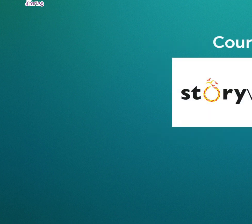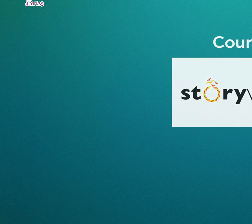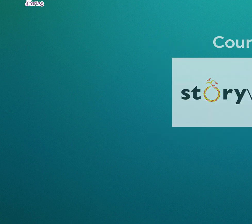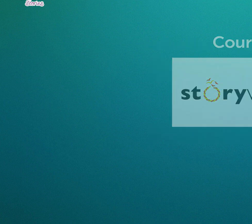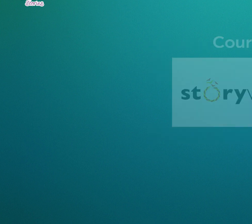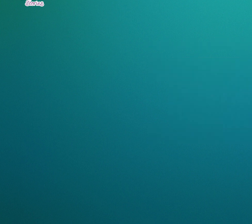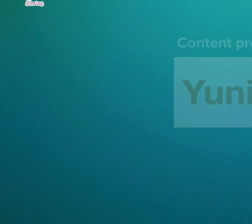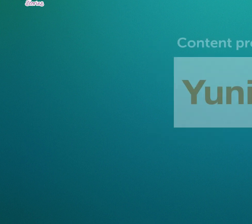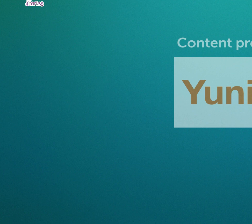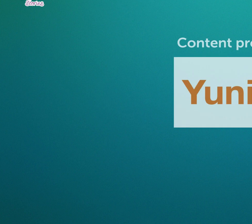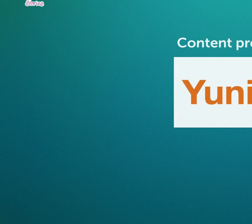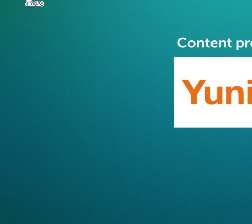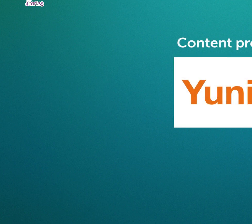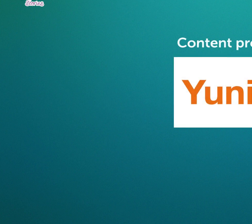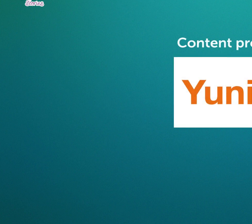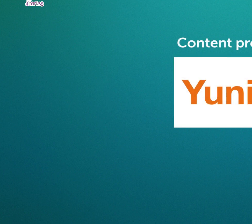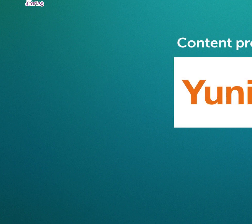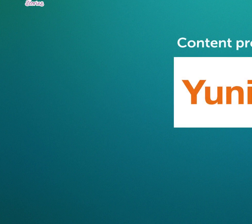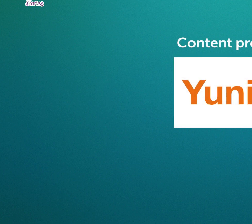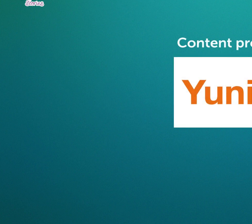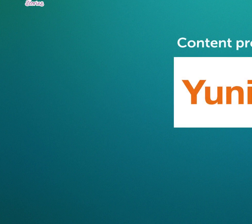Pratham Books Content Produced by Uniki